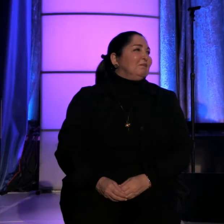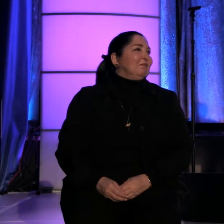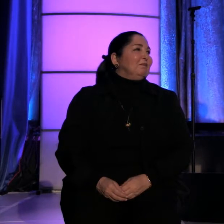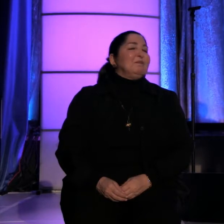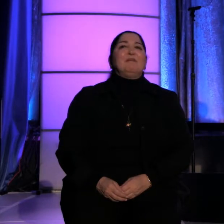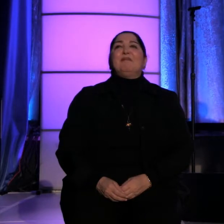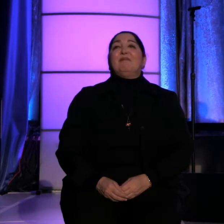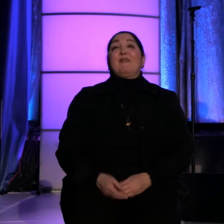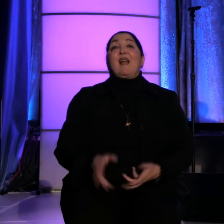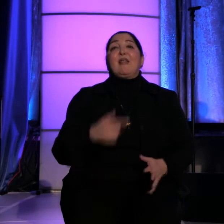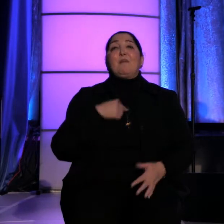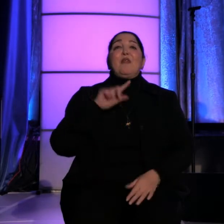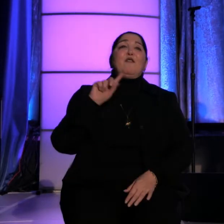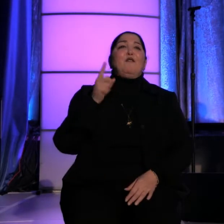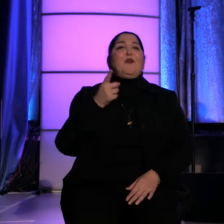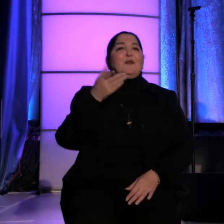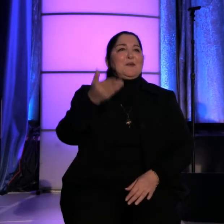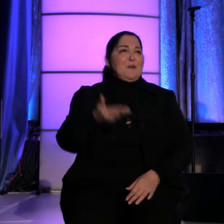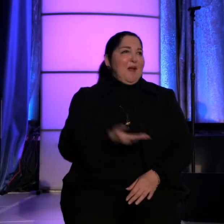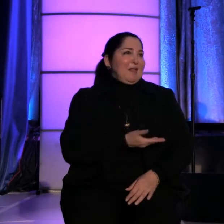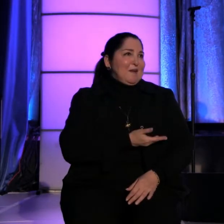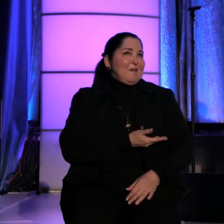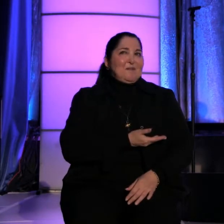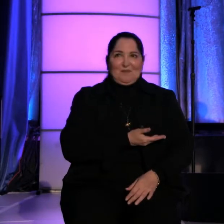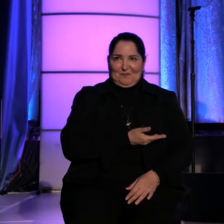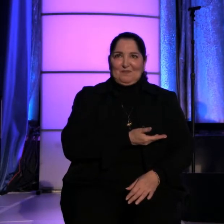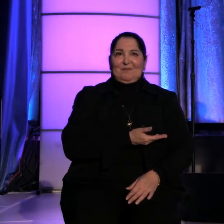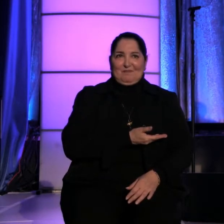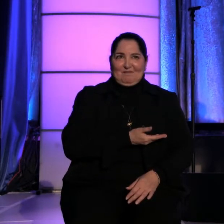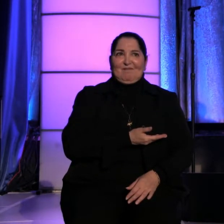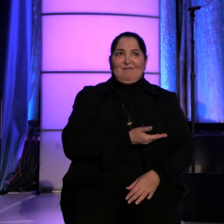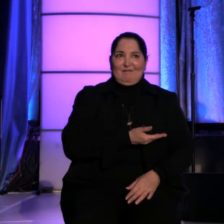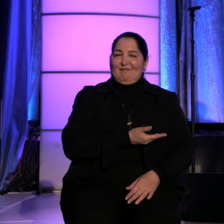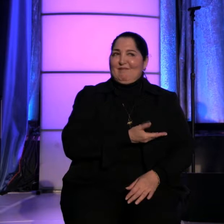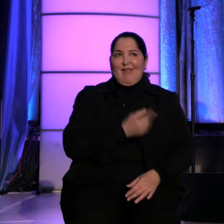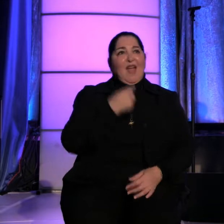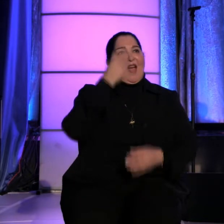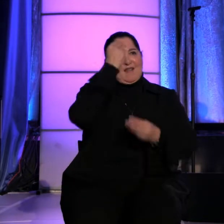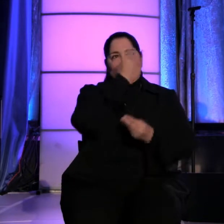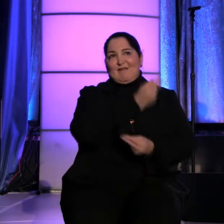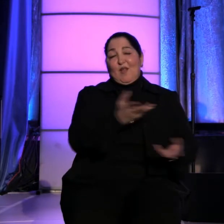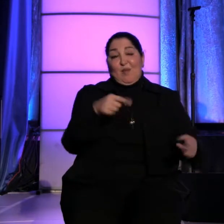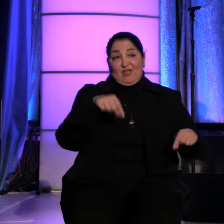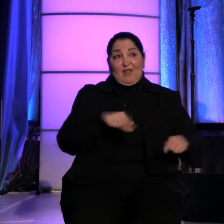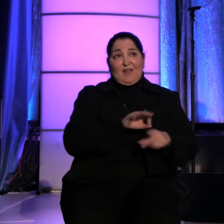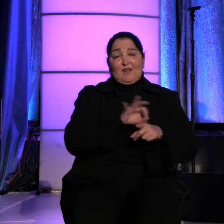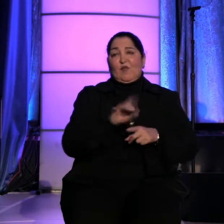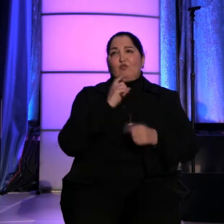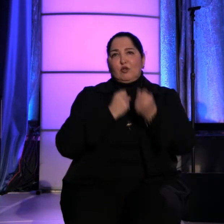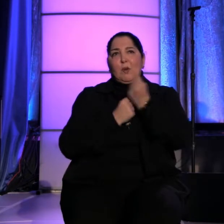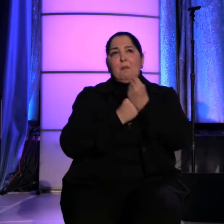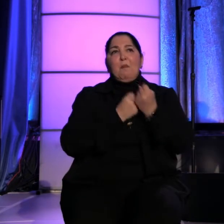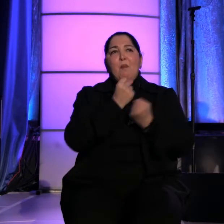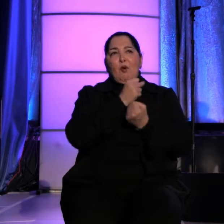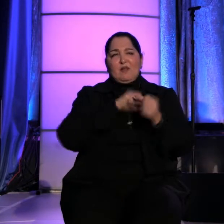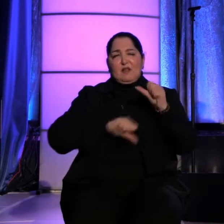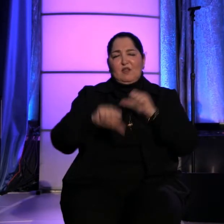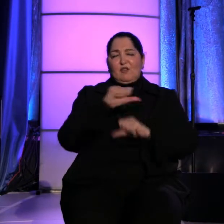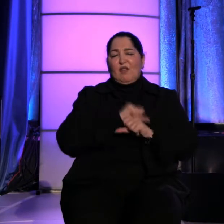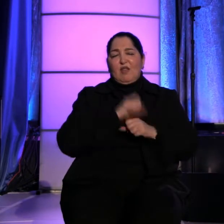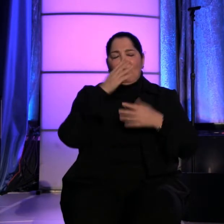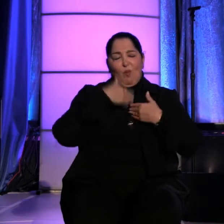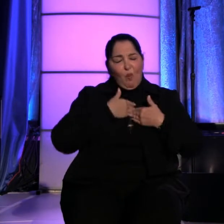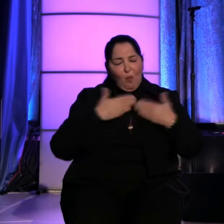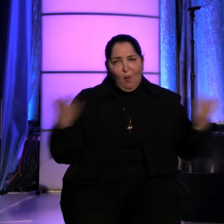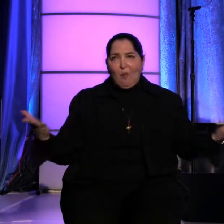Let me be the first to welcome you and tell you that this is a field that really supports and helps each other and offers knowledge so freely.